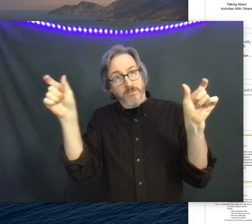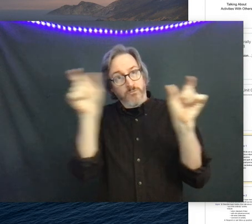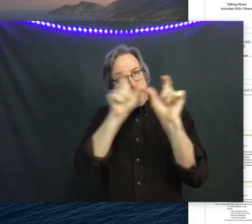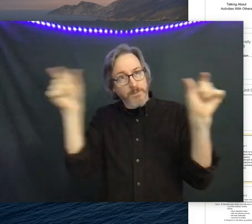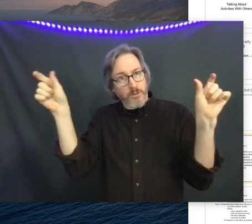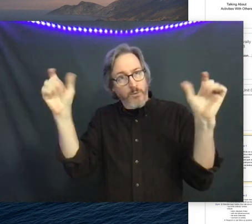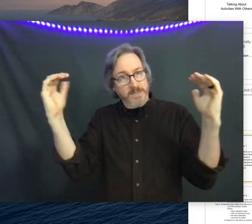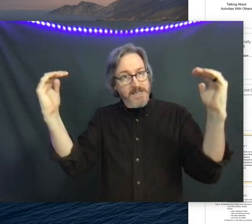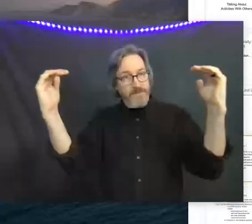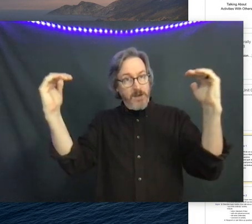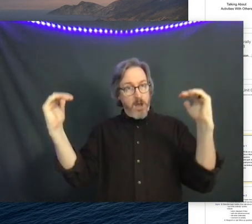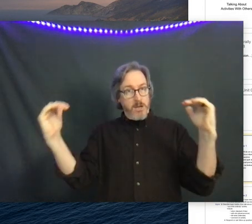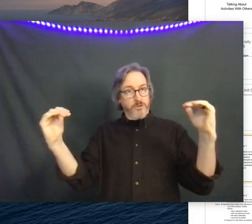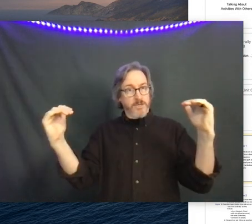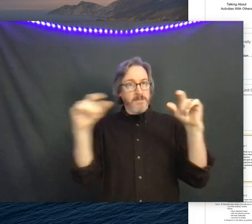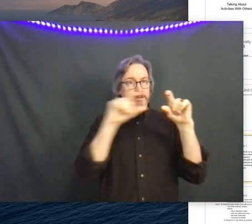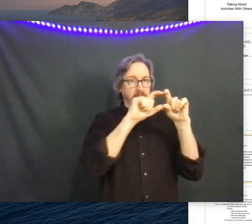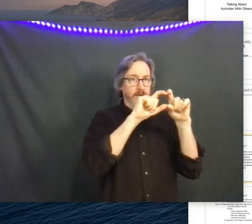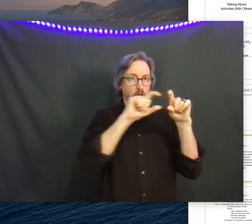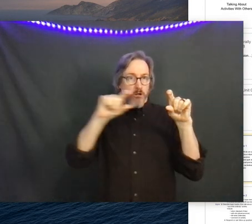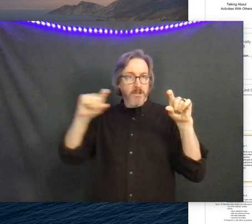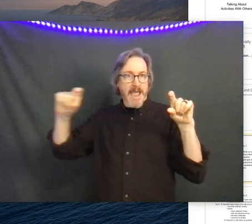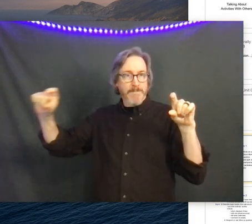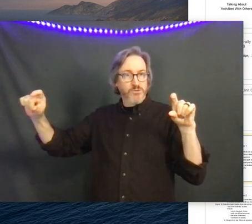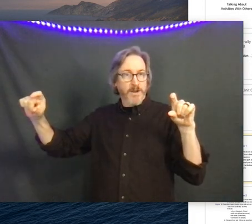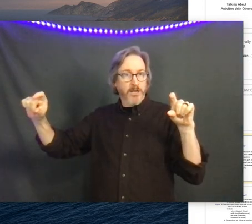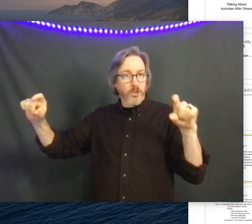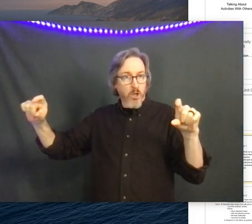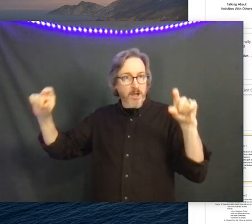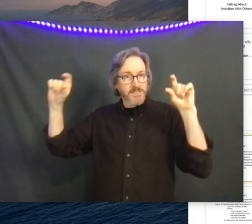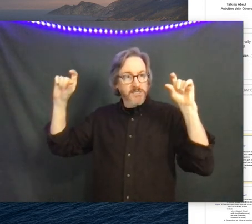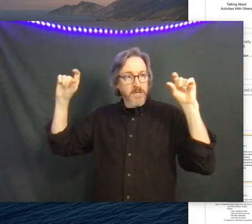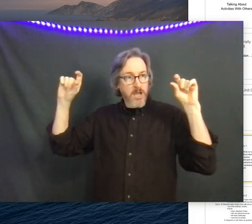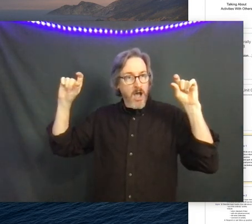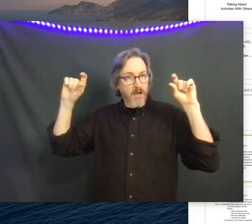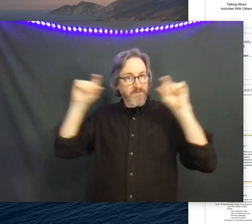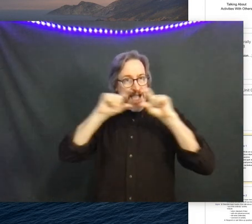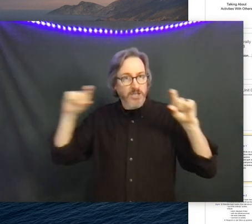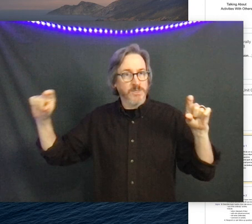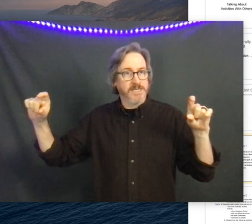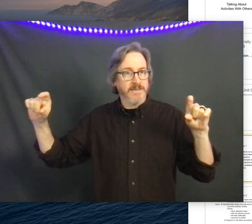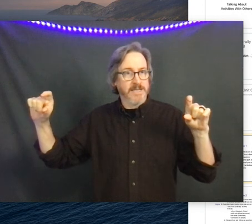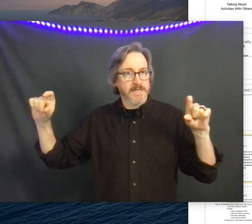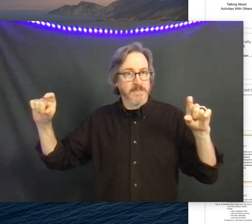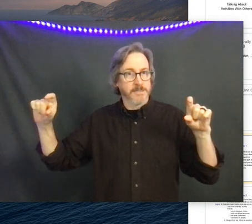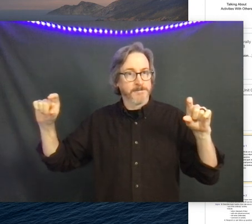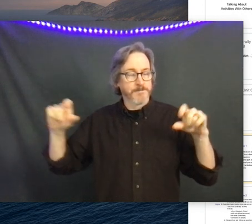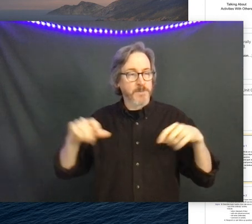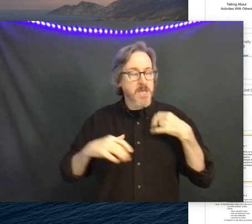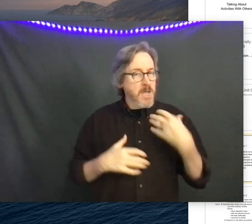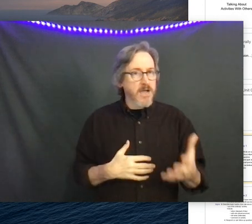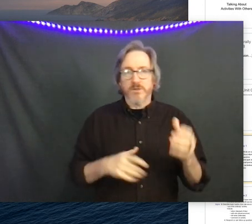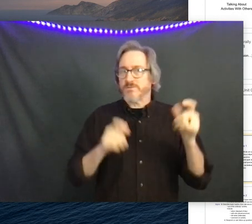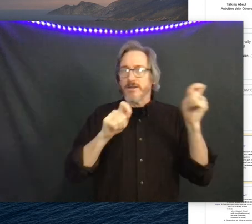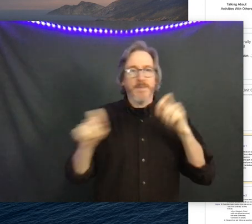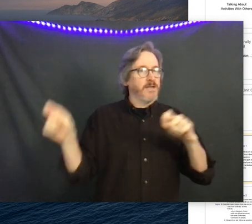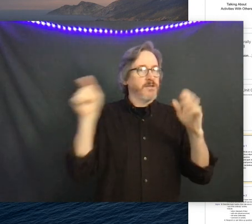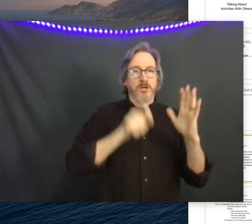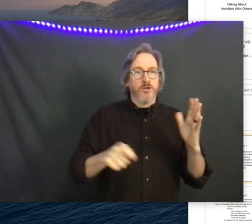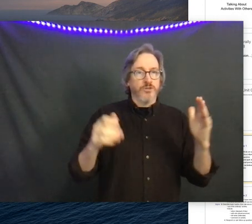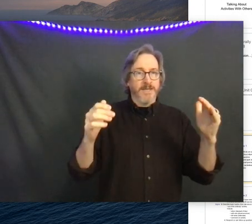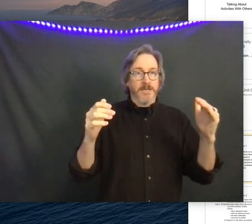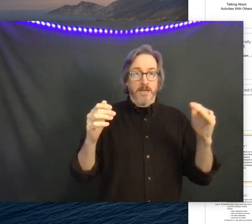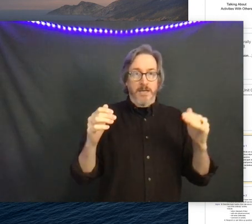write the bullet points and then underneath, in all caps, write a gloss of how you would sign that sentence. I always